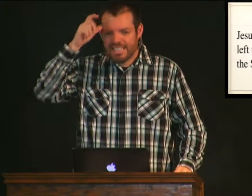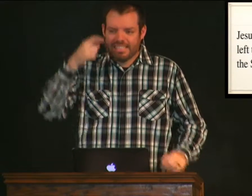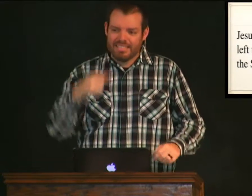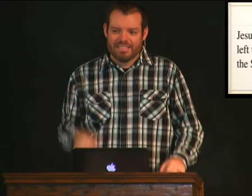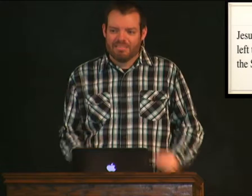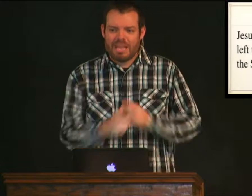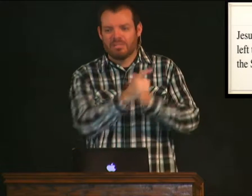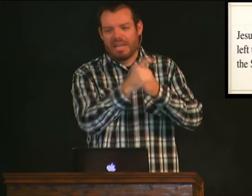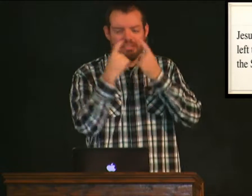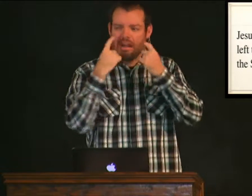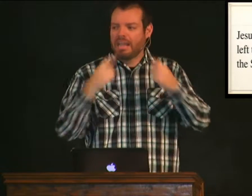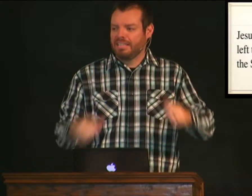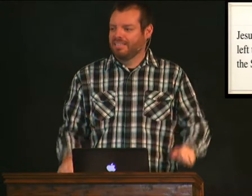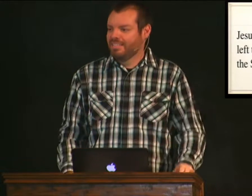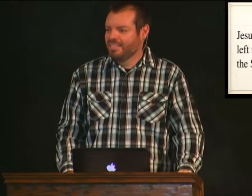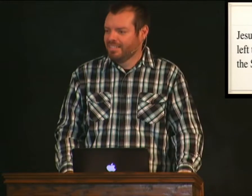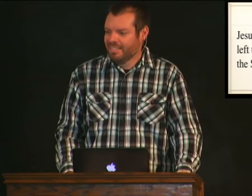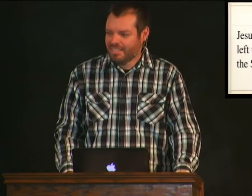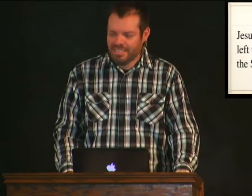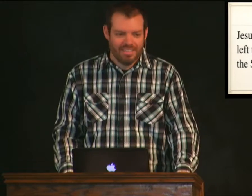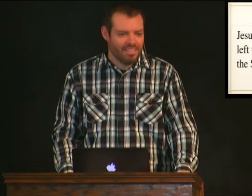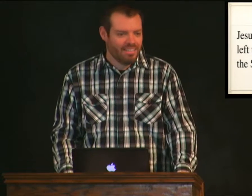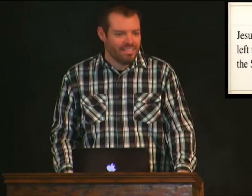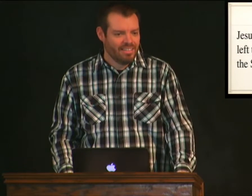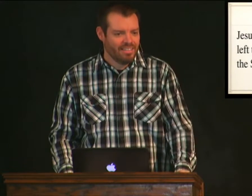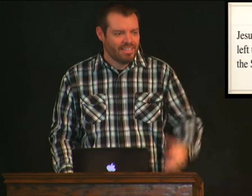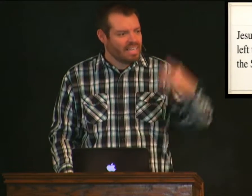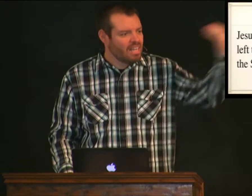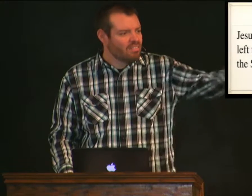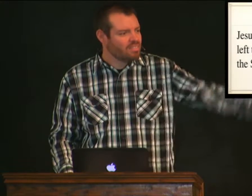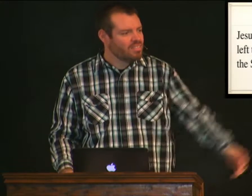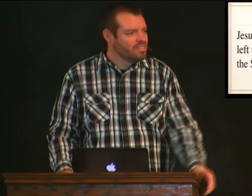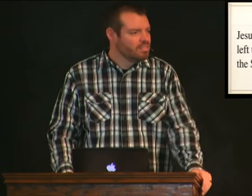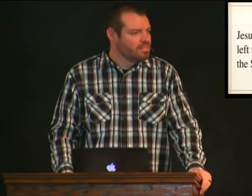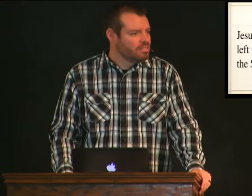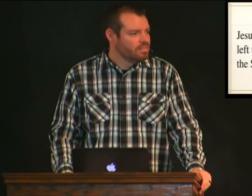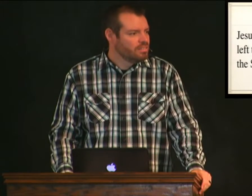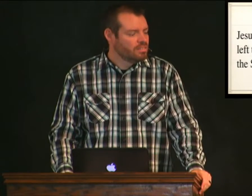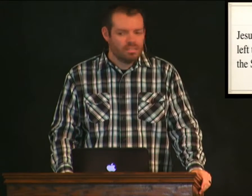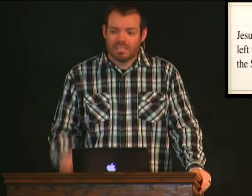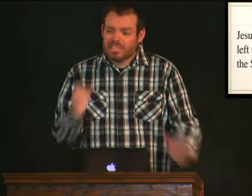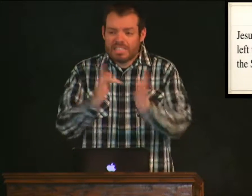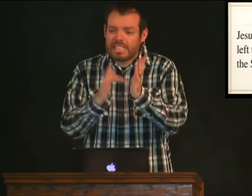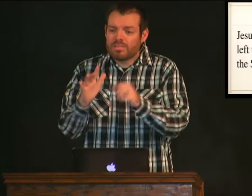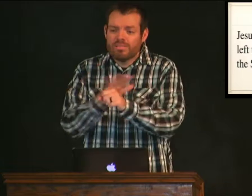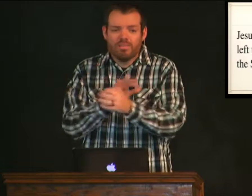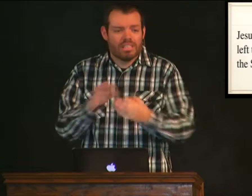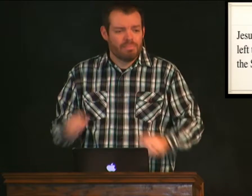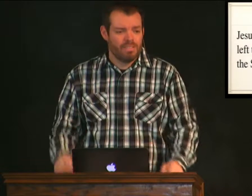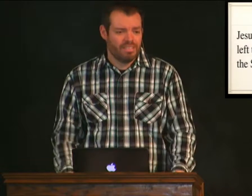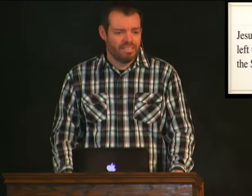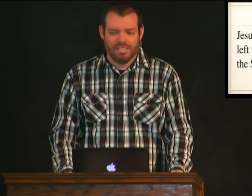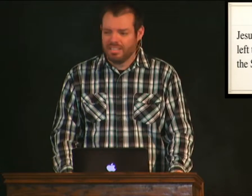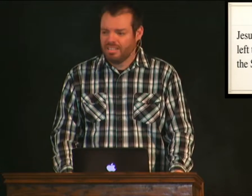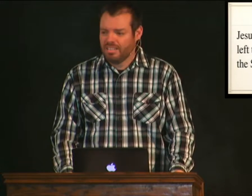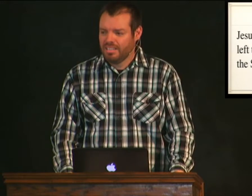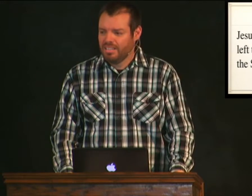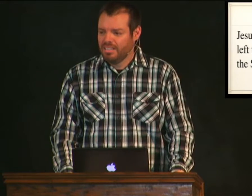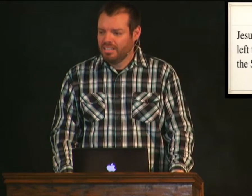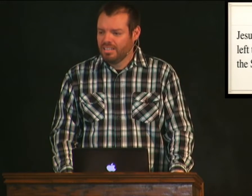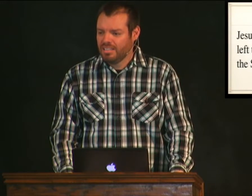And Satan ran away crying. He left. Because Jesus is full of the Spirit.